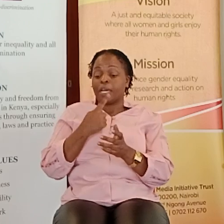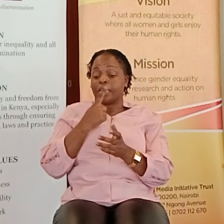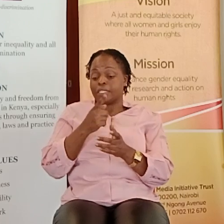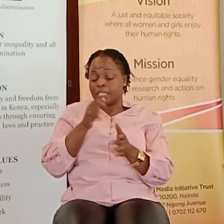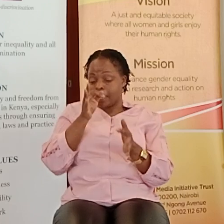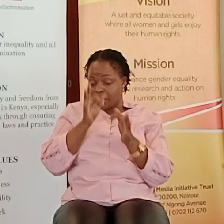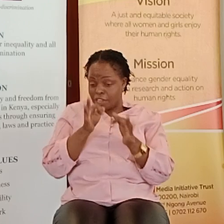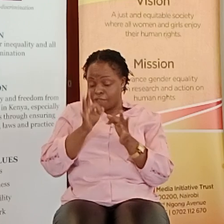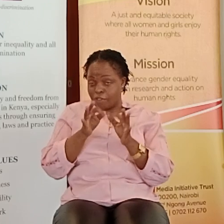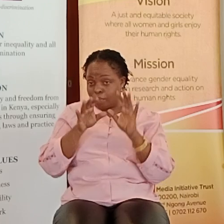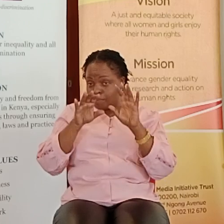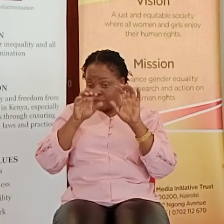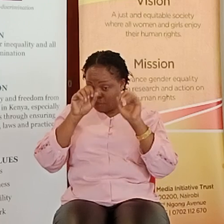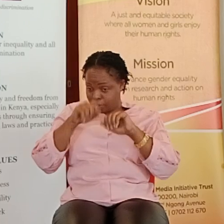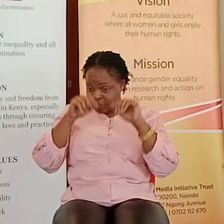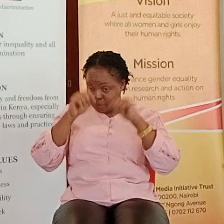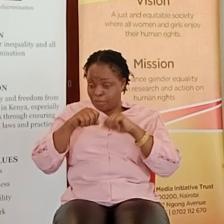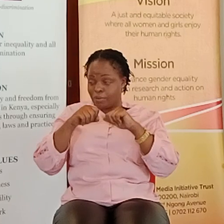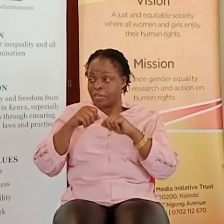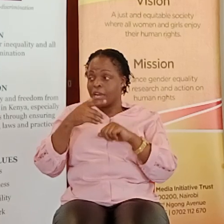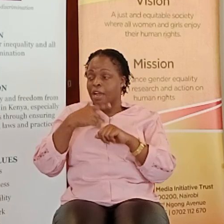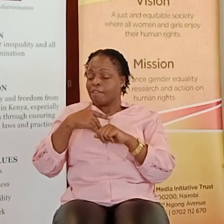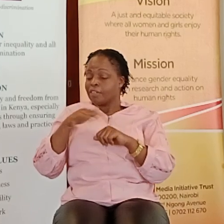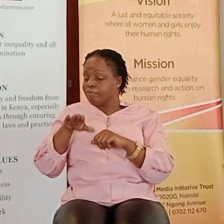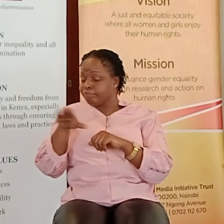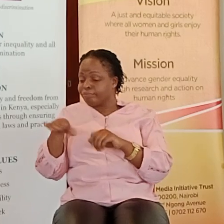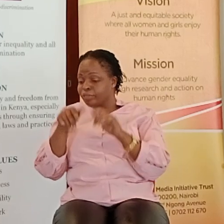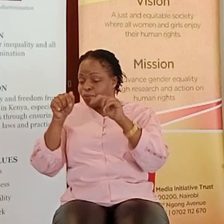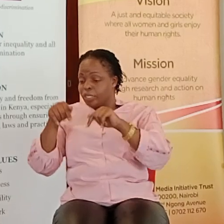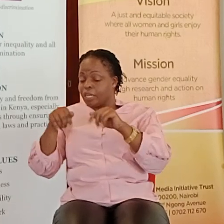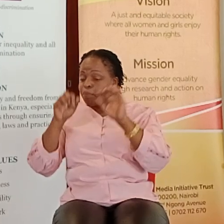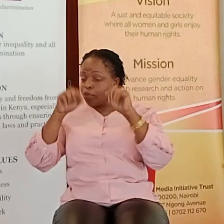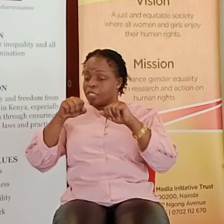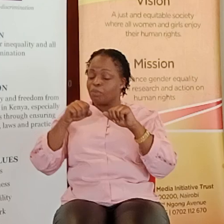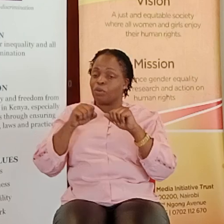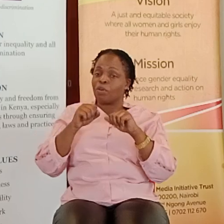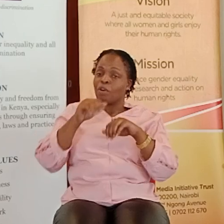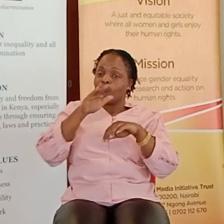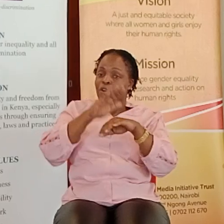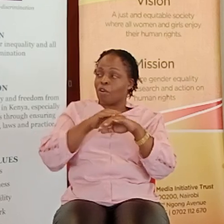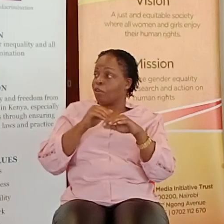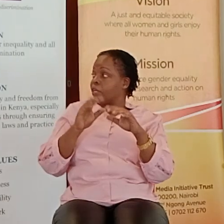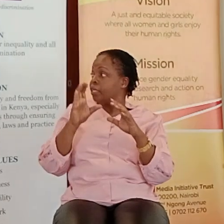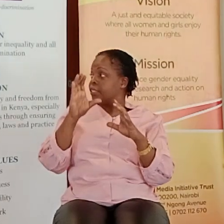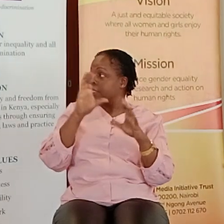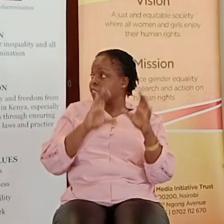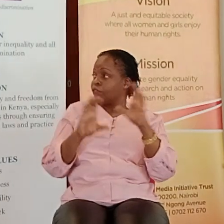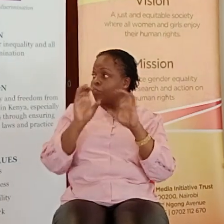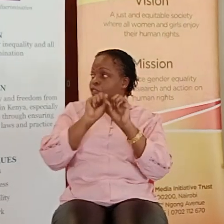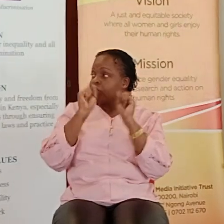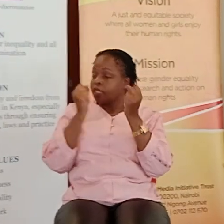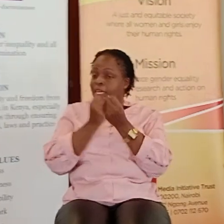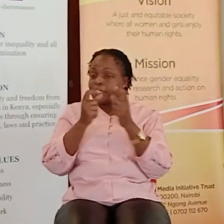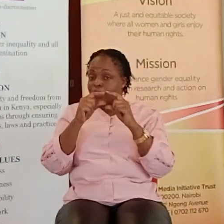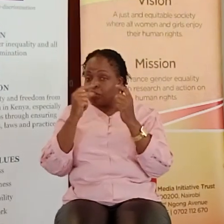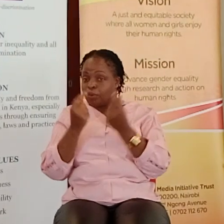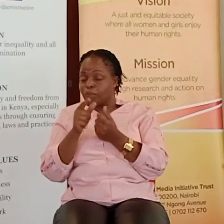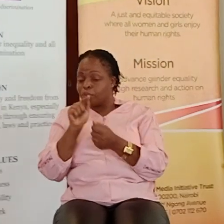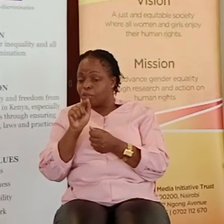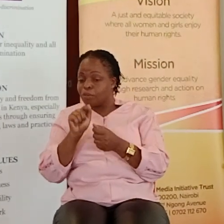platform today, I'll call upon our civil society groups, those that are representing the special interest